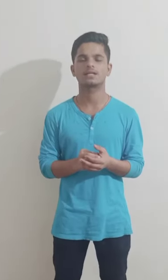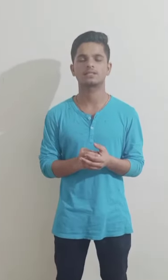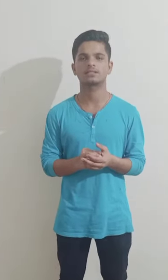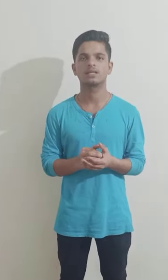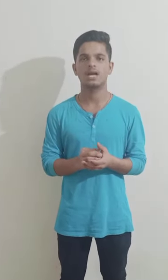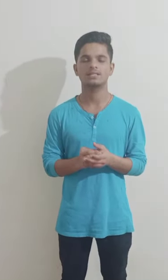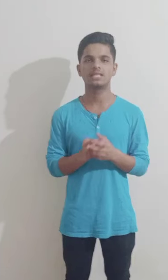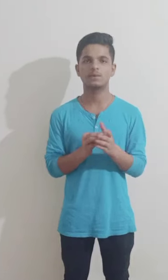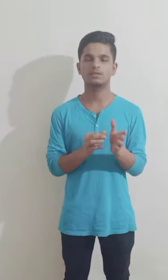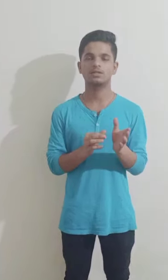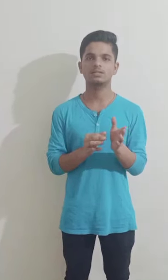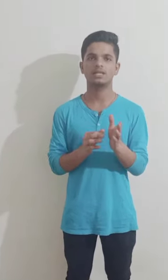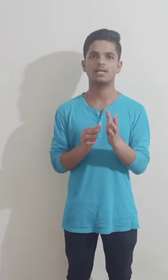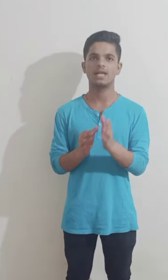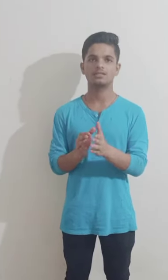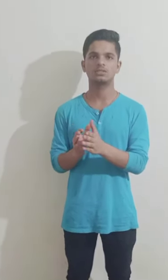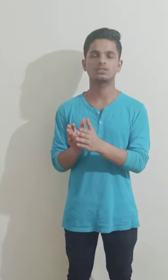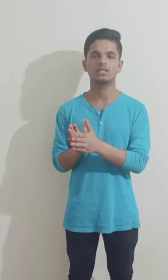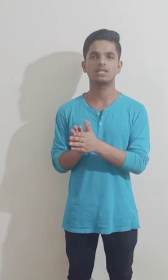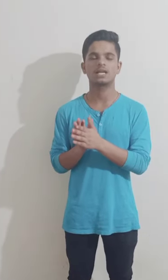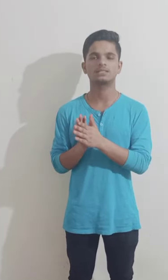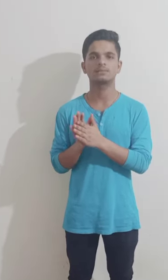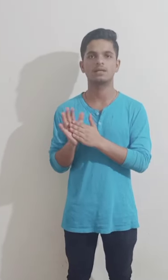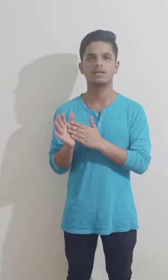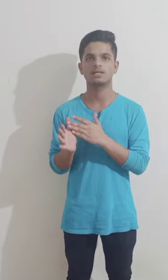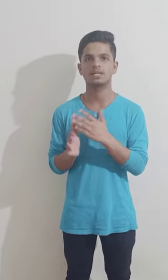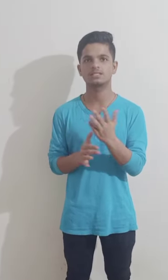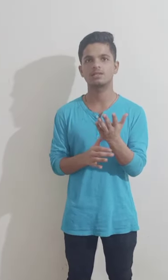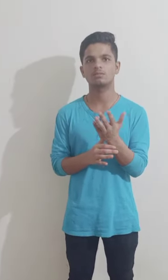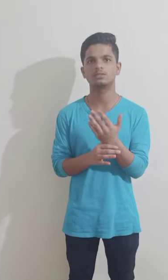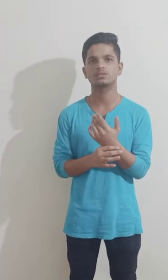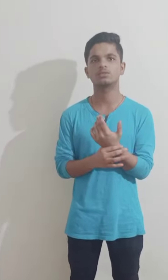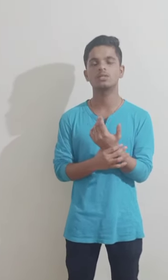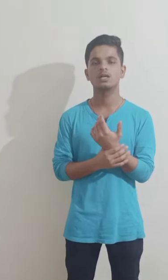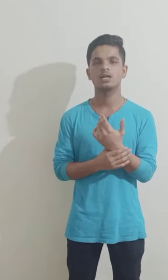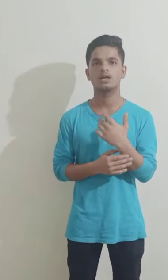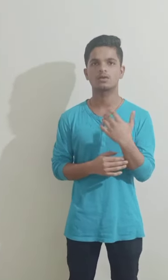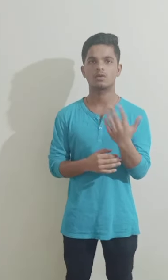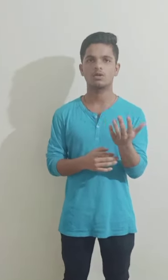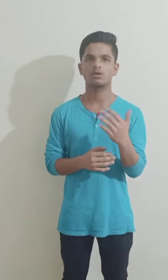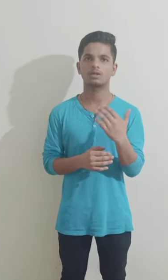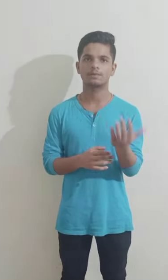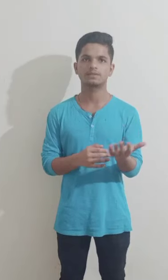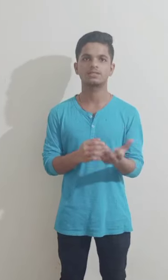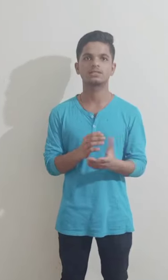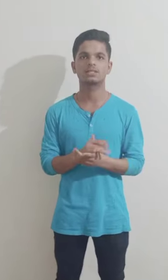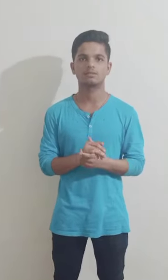and Java dot line dot string creates objects to call or represent the string object.